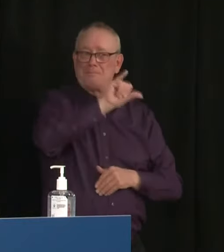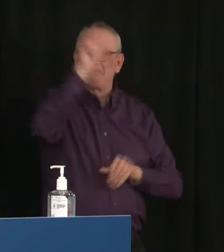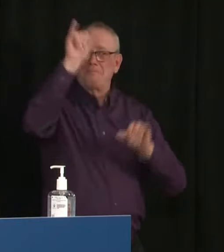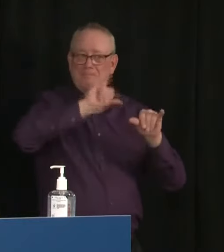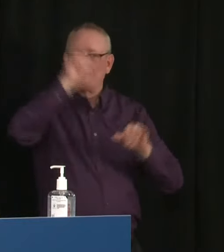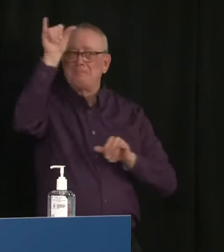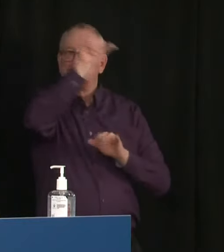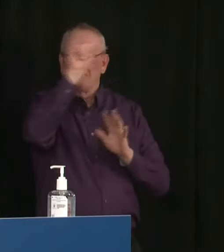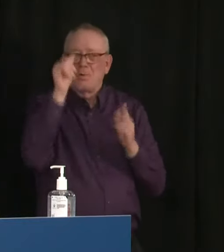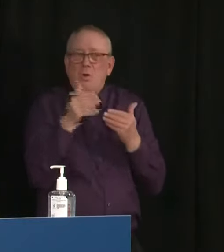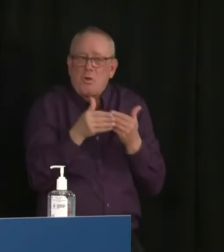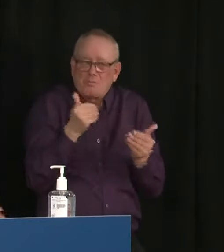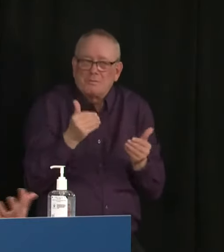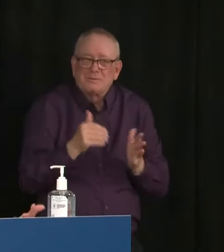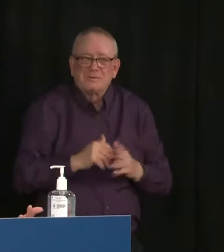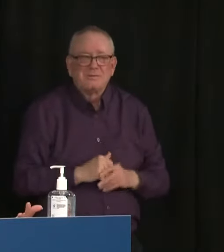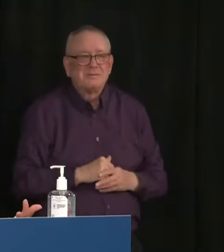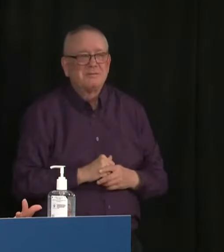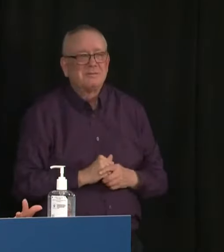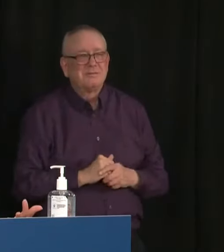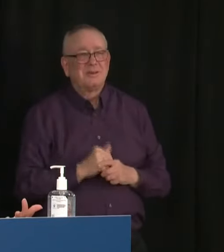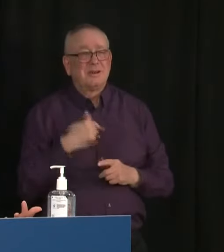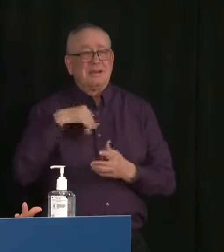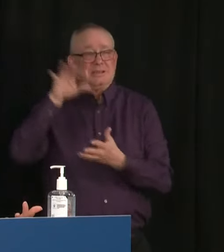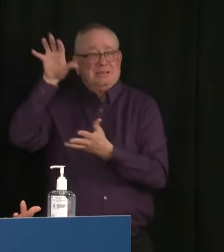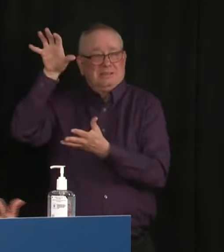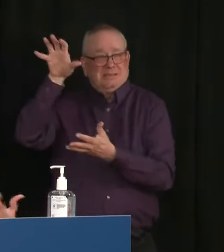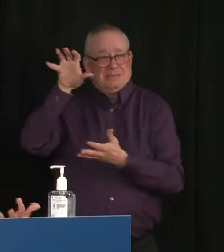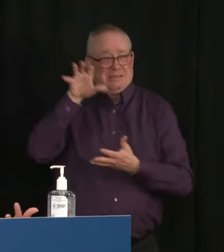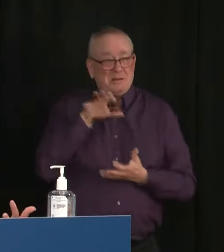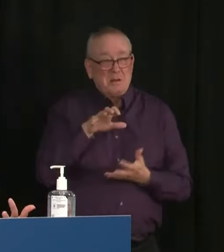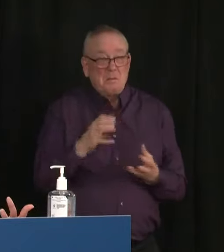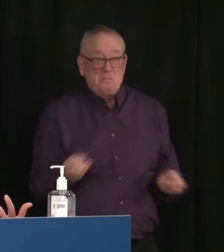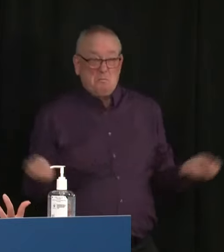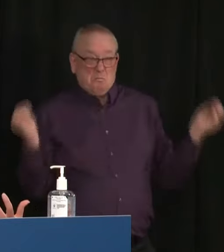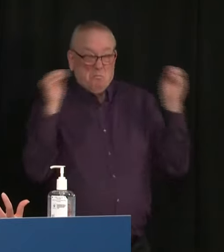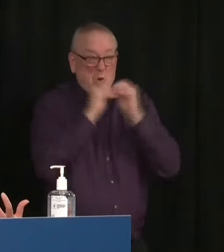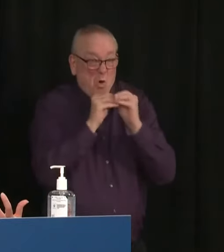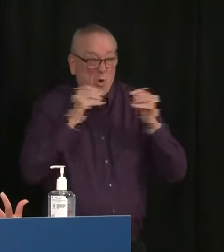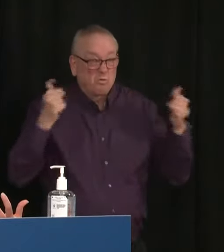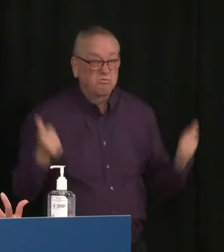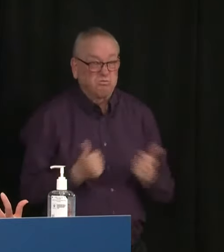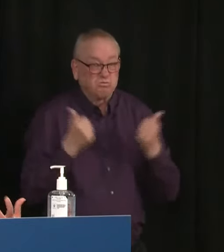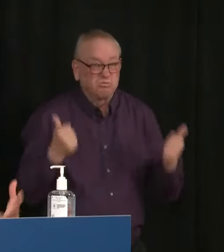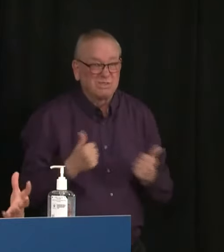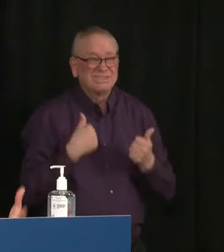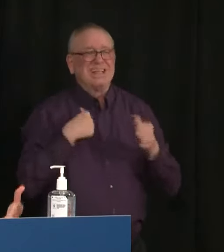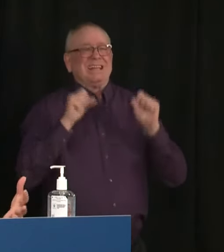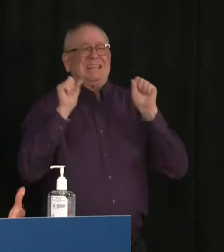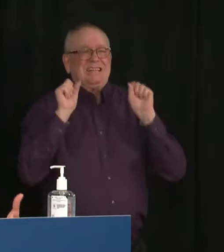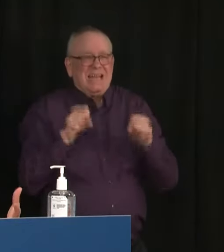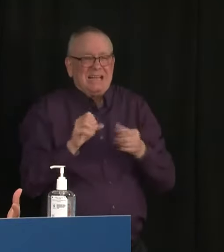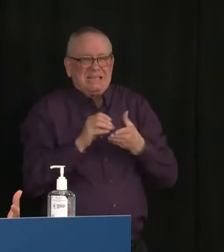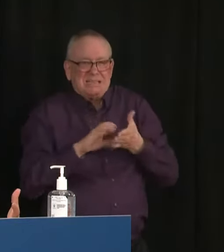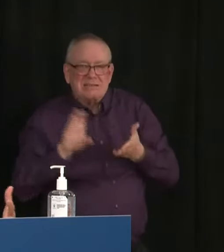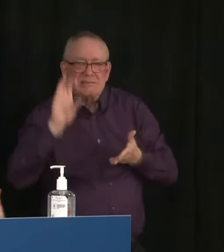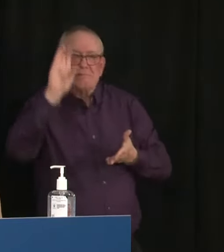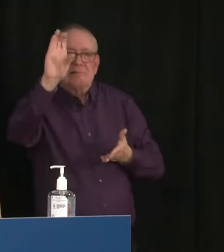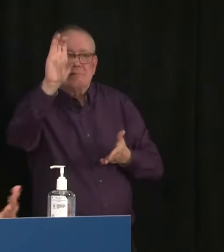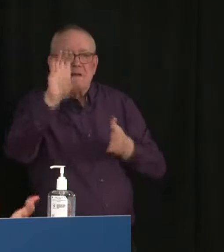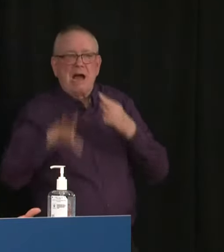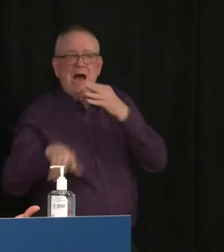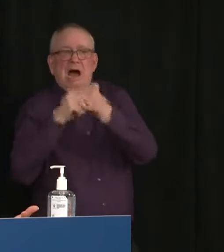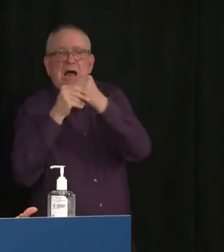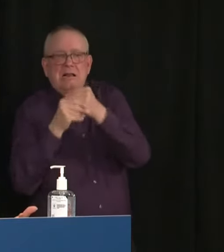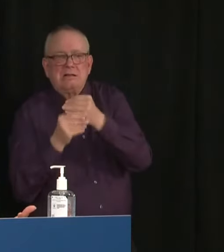not we may have some additional supply that we could allocate. But it's important to remember that we have a limited supply, so